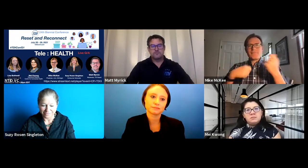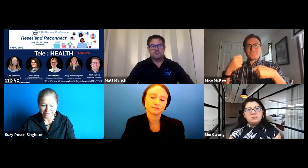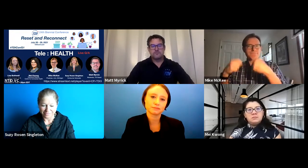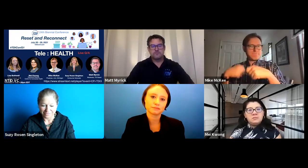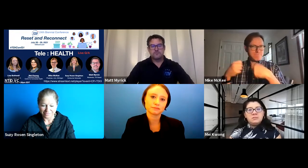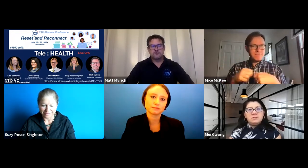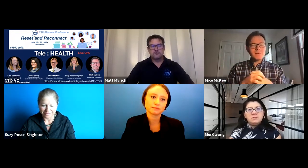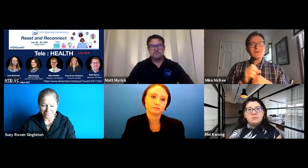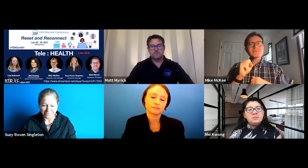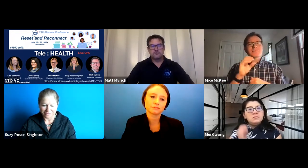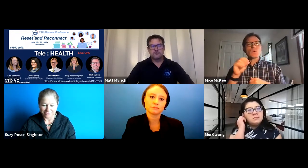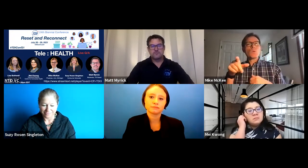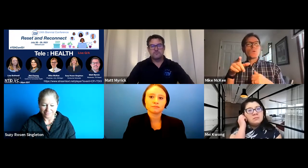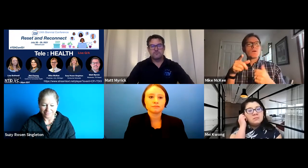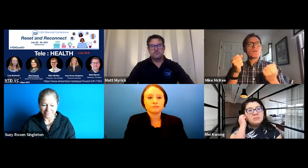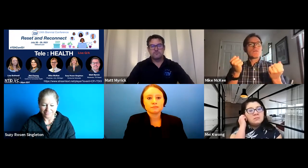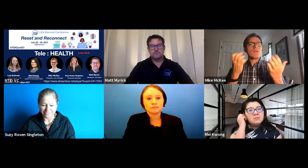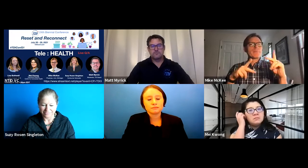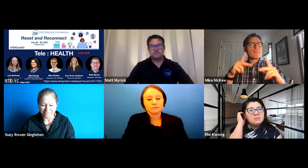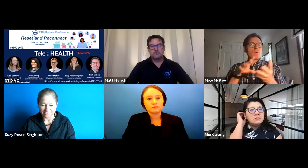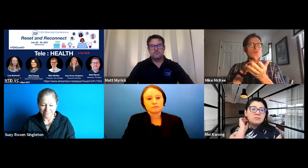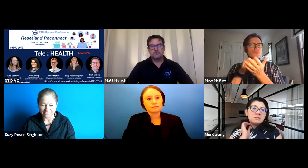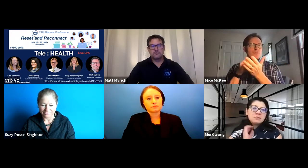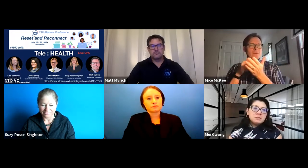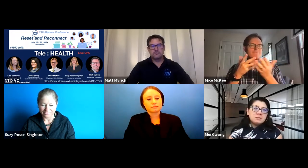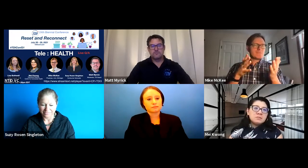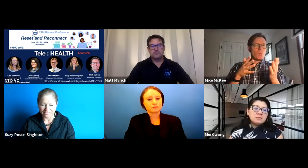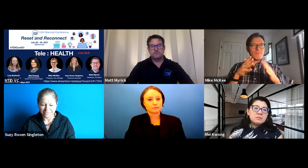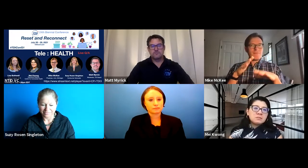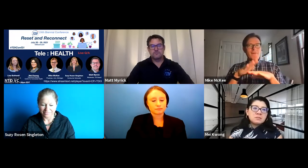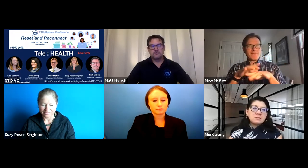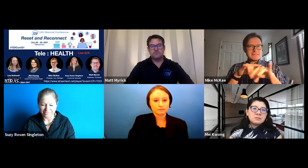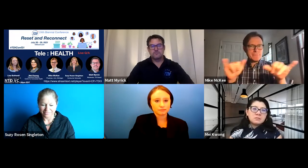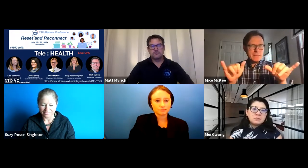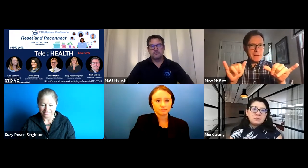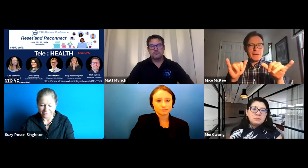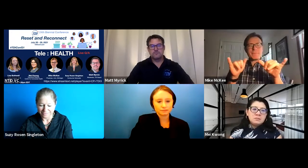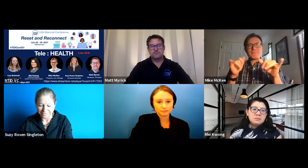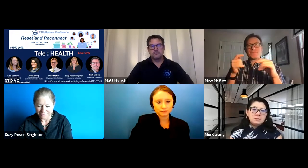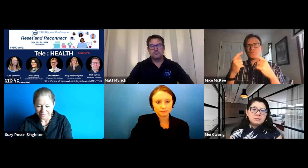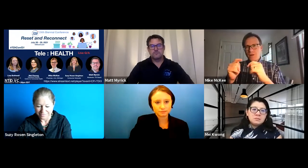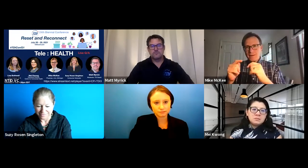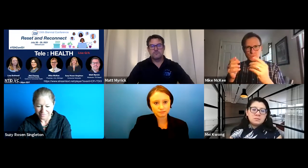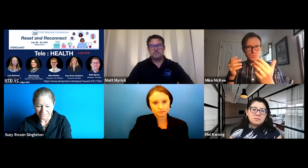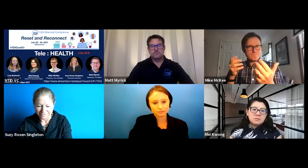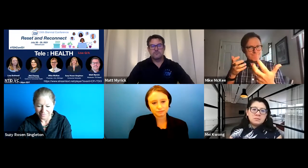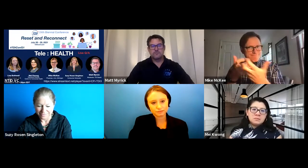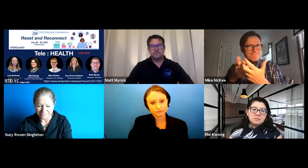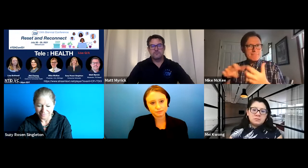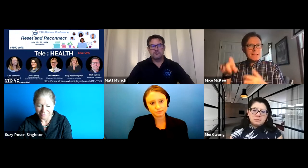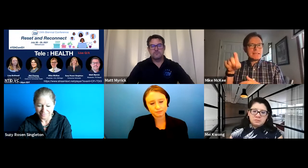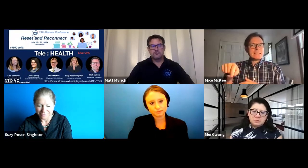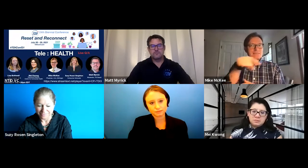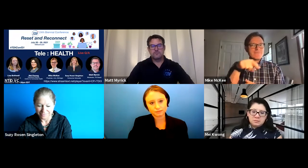right now is new for everyone. There's a lot of changes happening. So a lot of people are sort of learning on